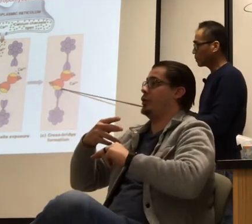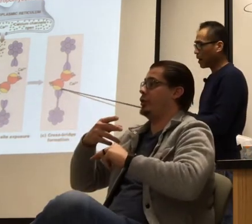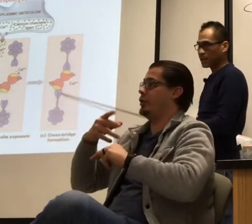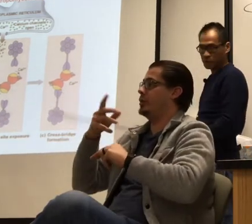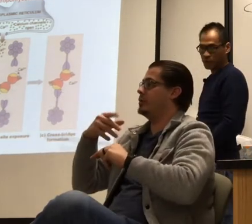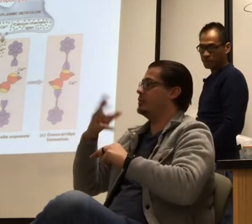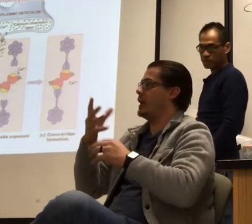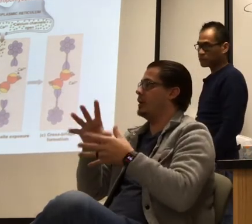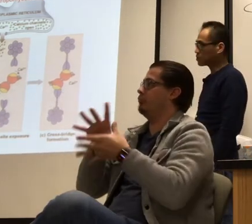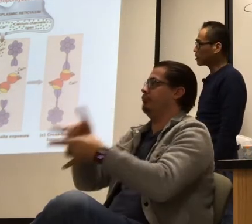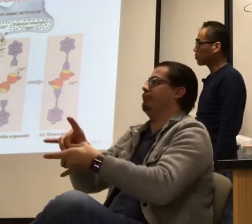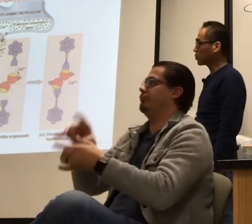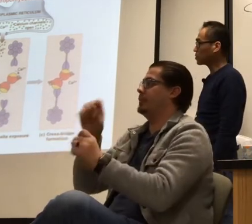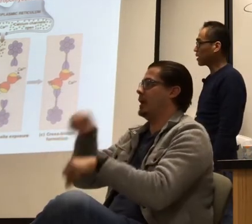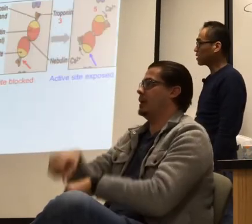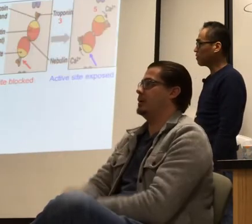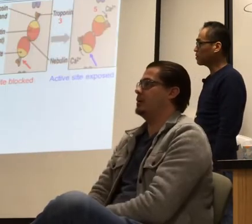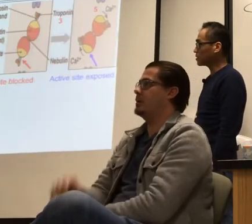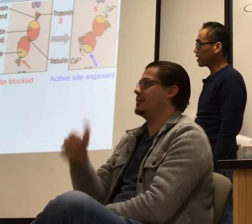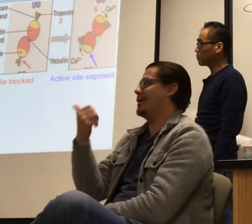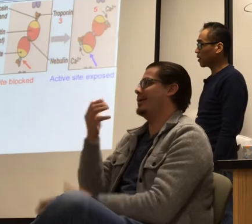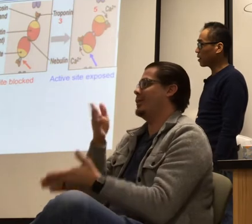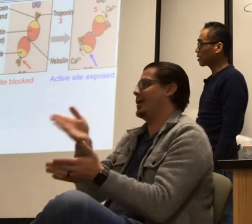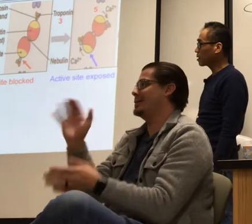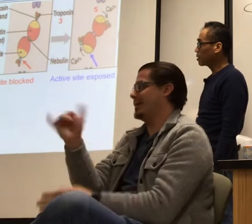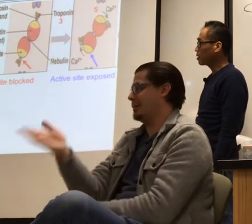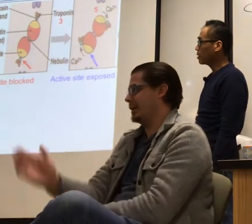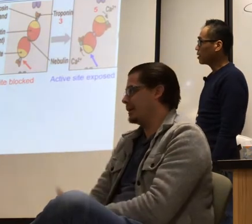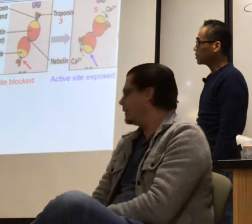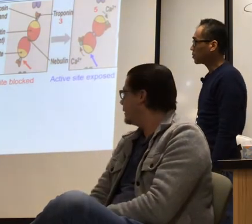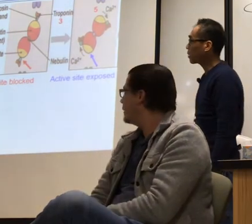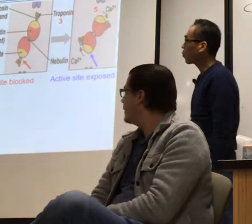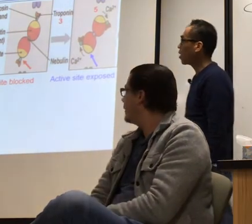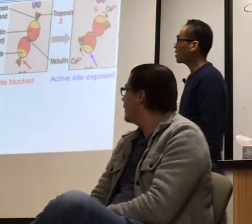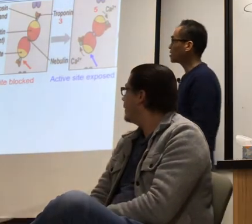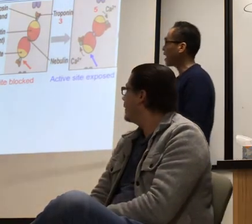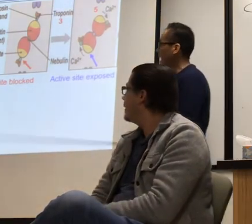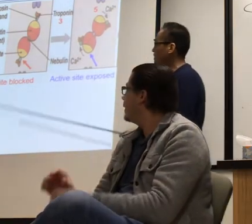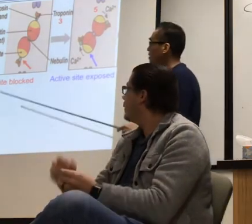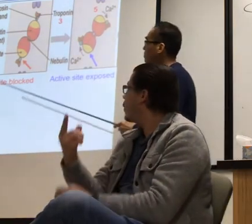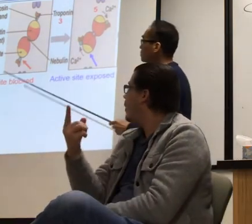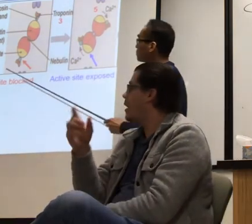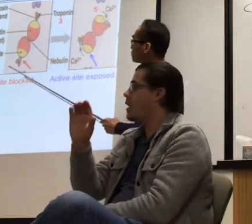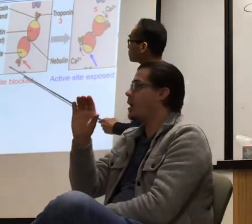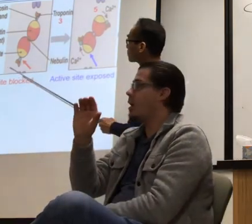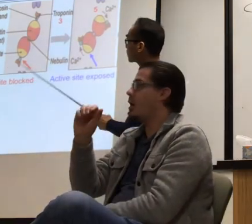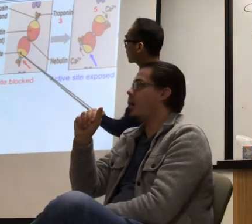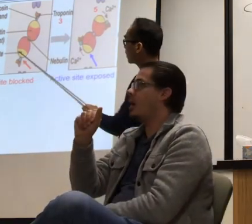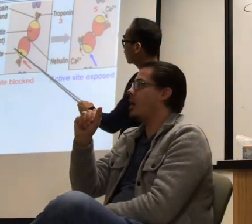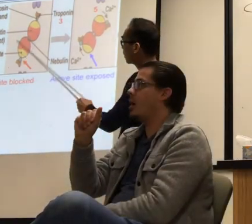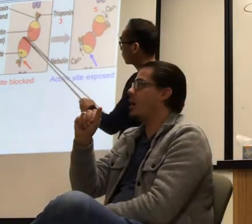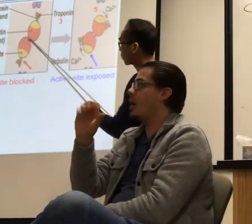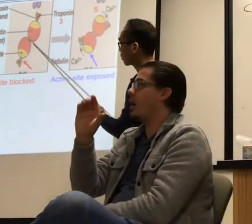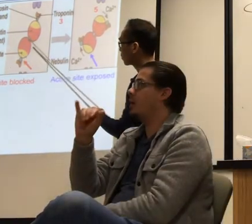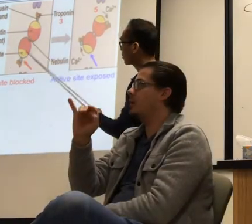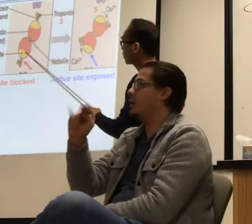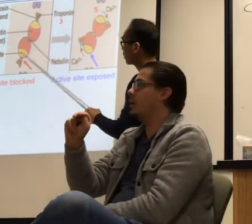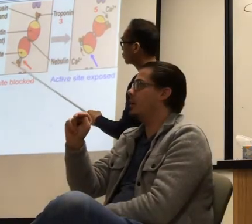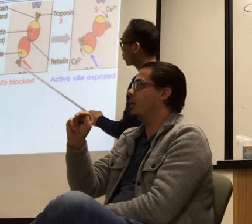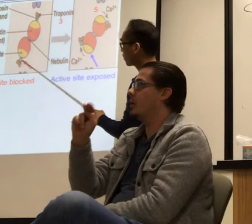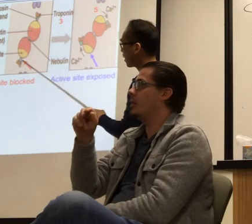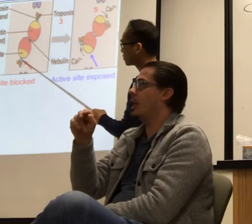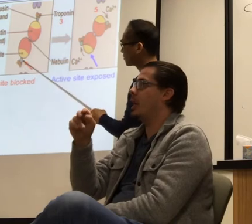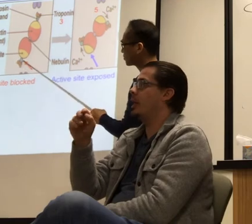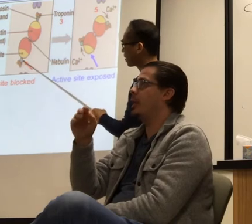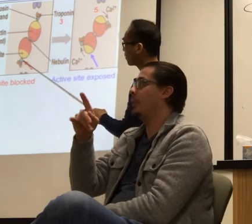is free to bind to it. So it's just another perspective of the same thing. And so number one is the actin. The pearl.